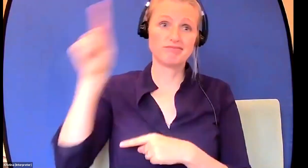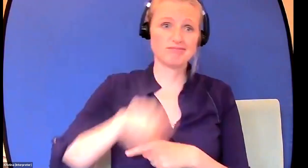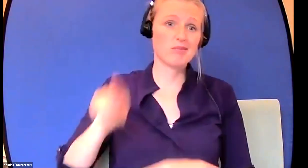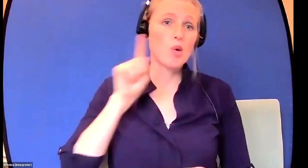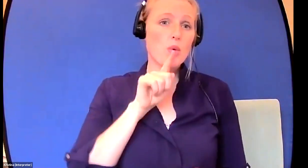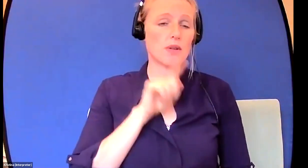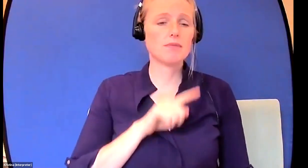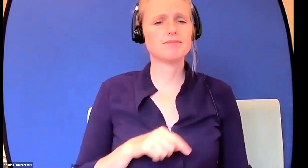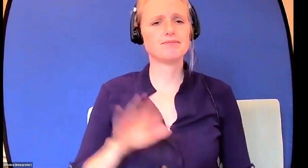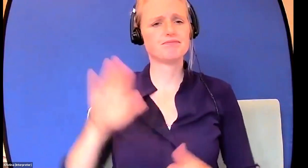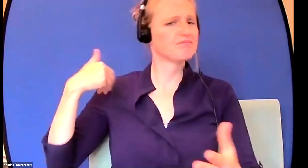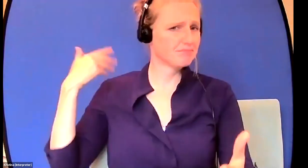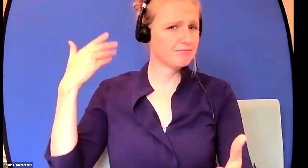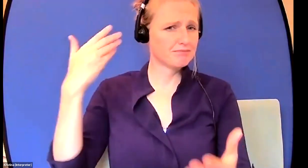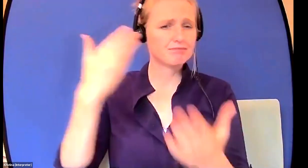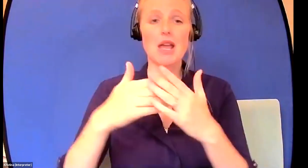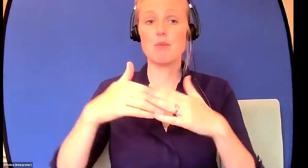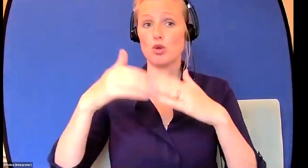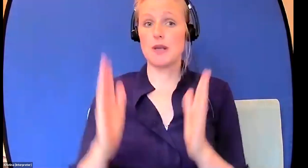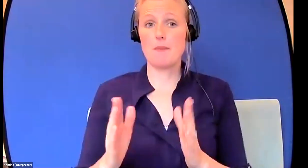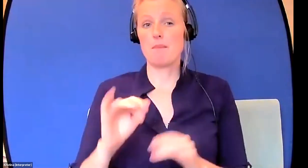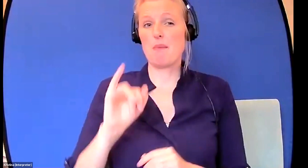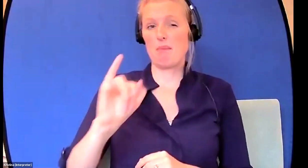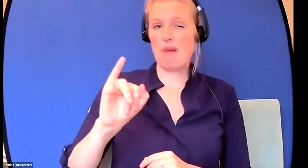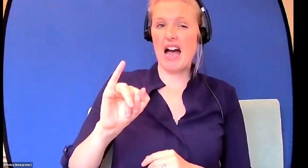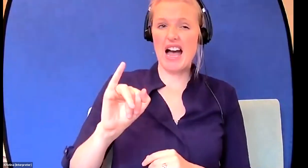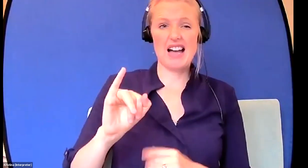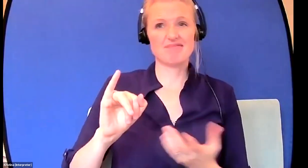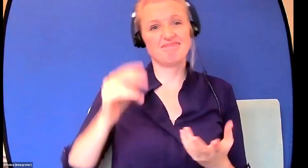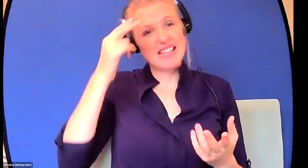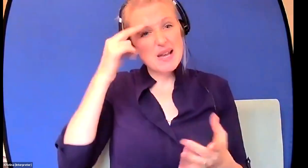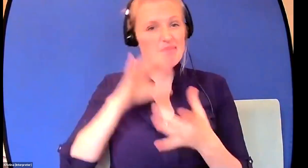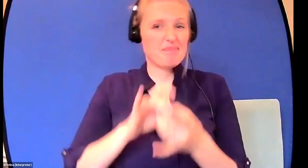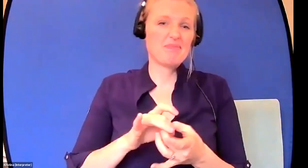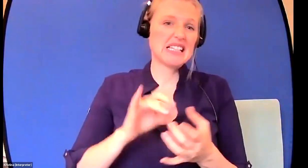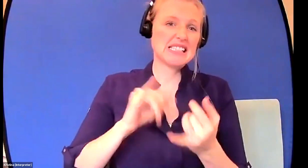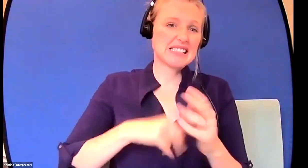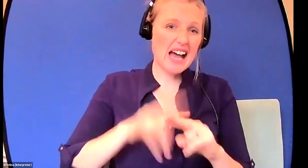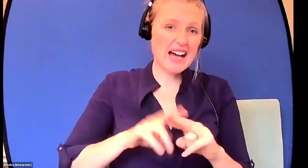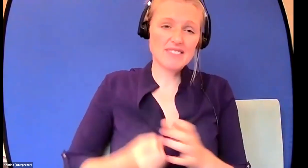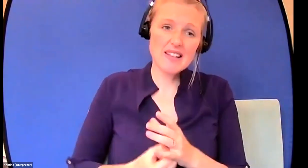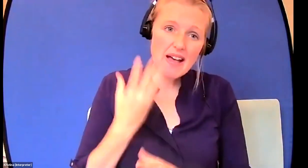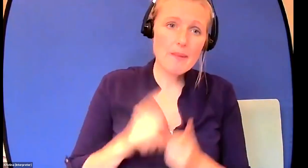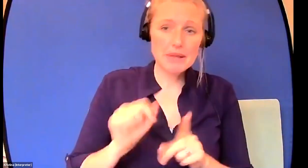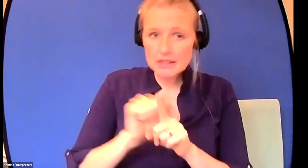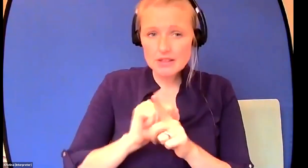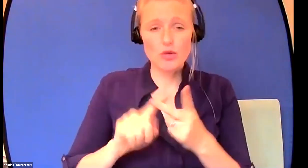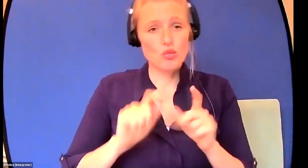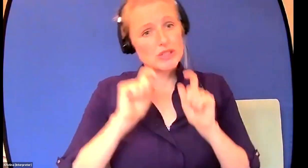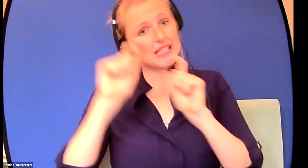Museums have historically had a poor record, I think, on things like staff development and retention